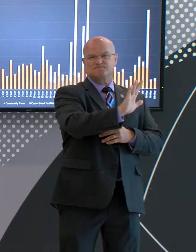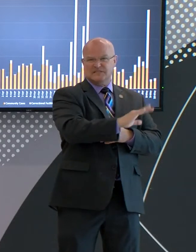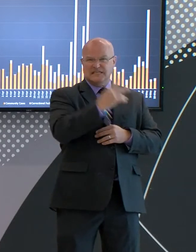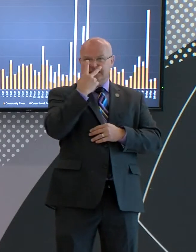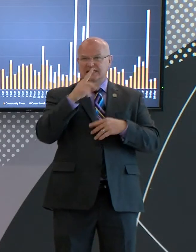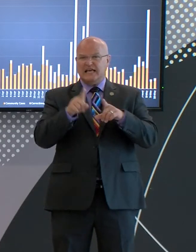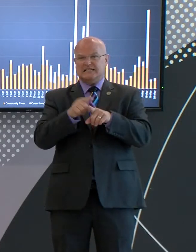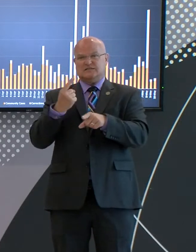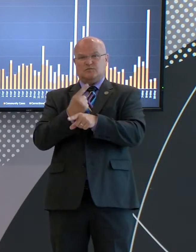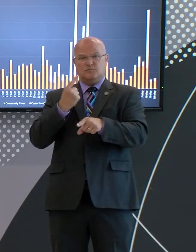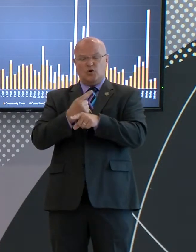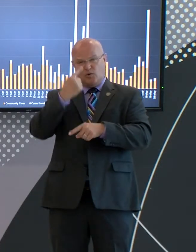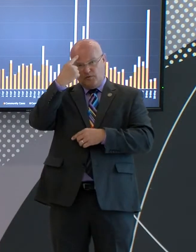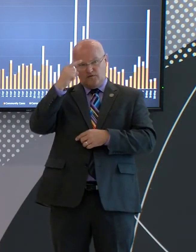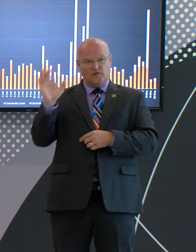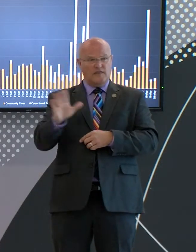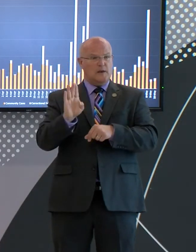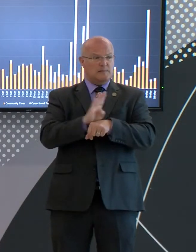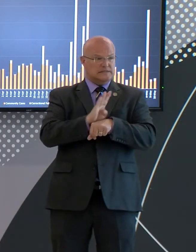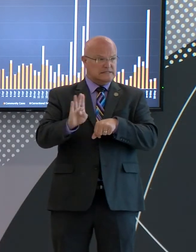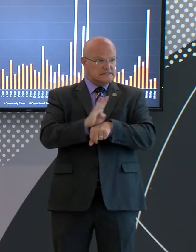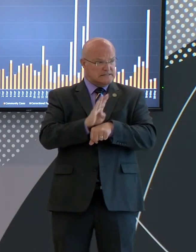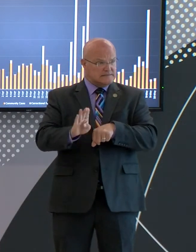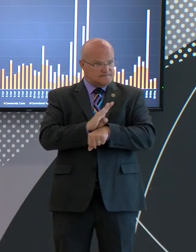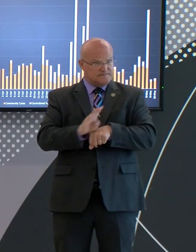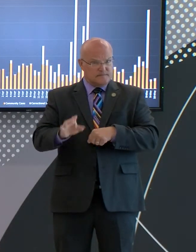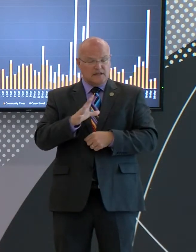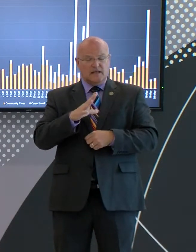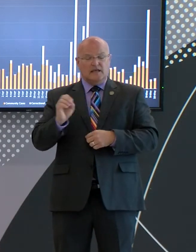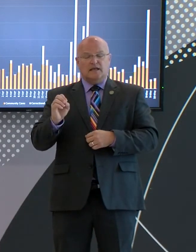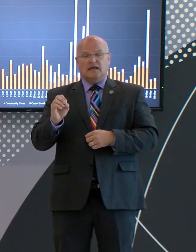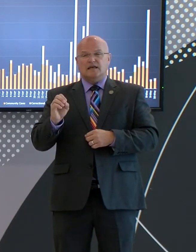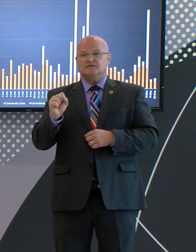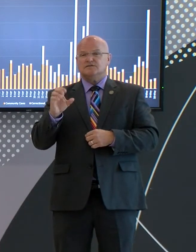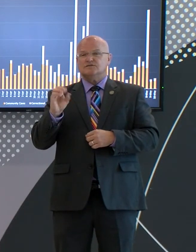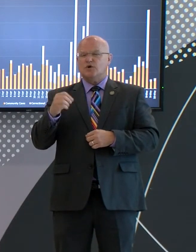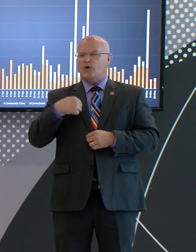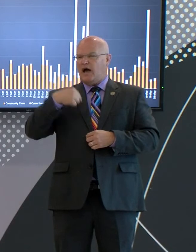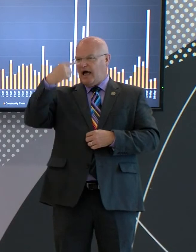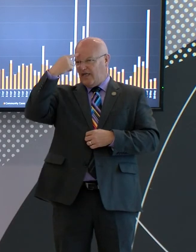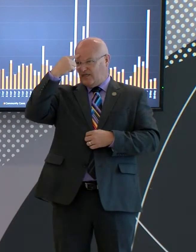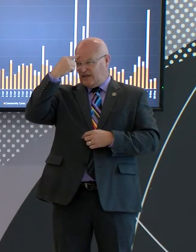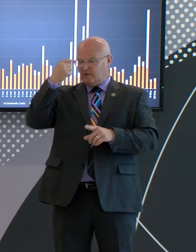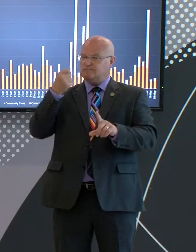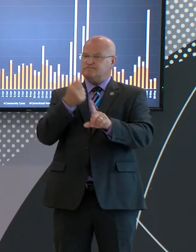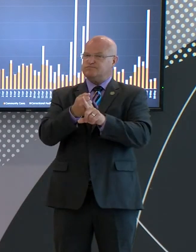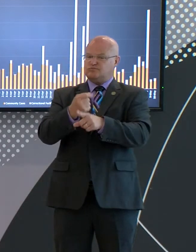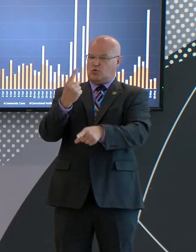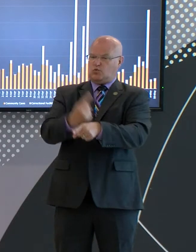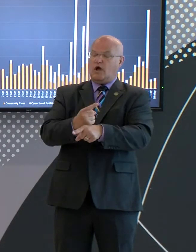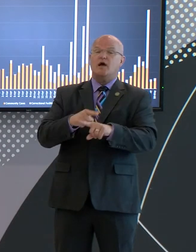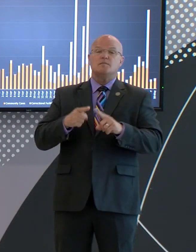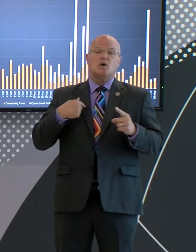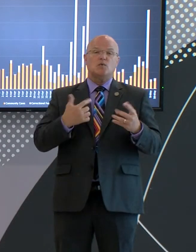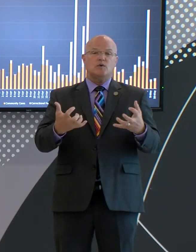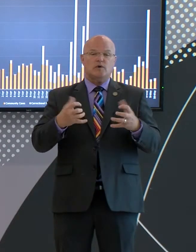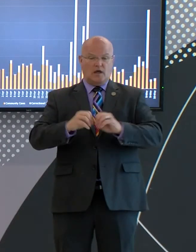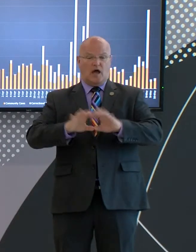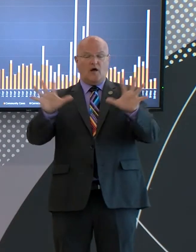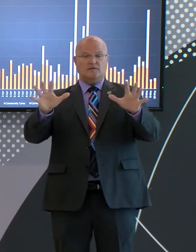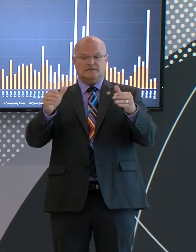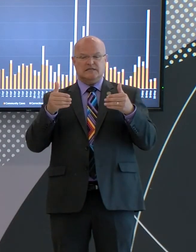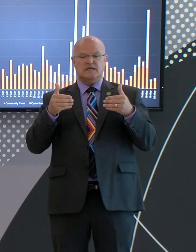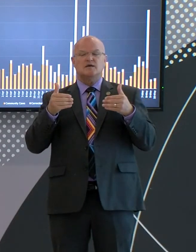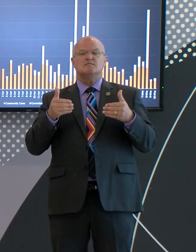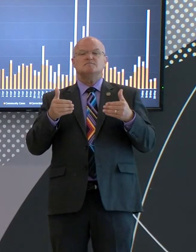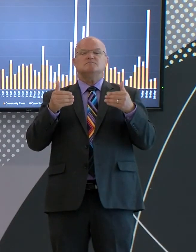as appropriate for their businesses. And so I think we hit it right, but we want to obviously